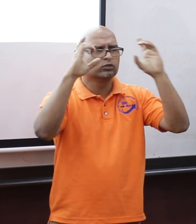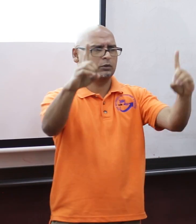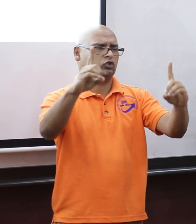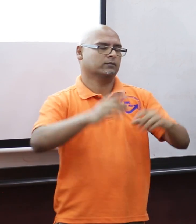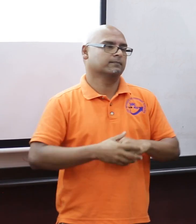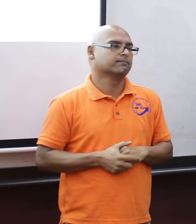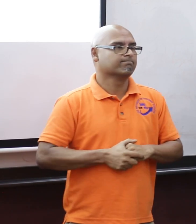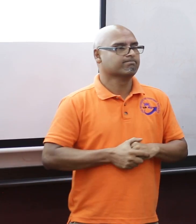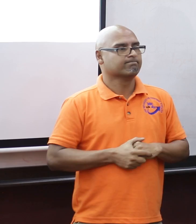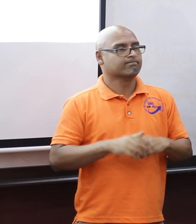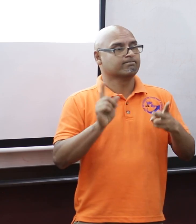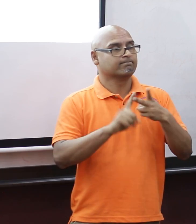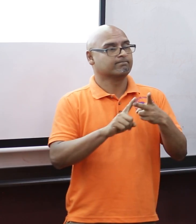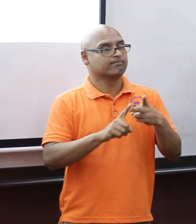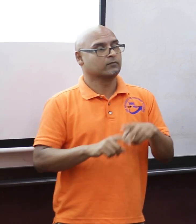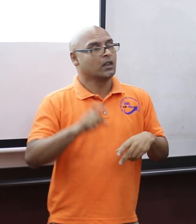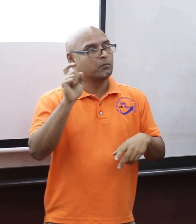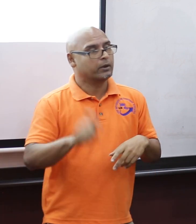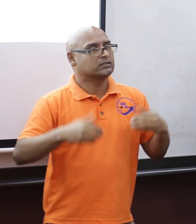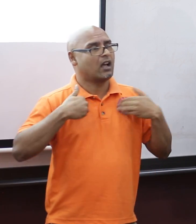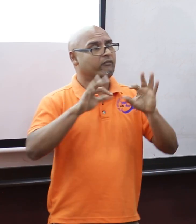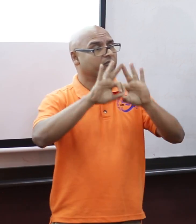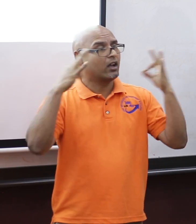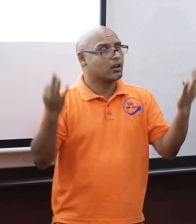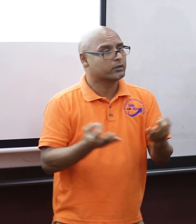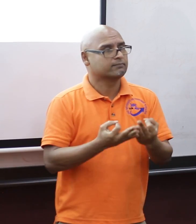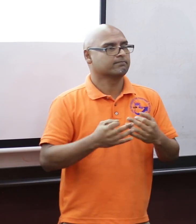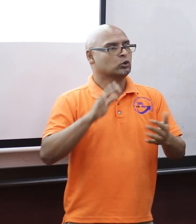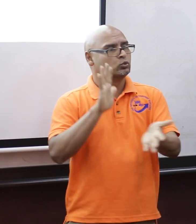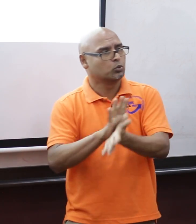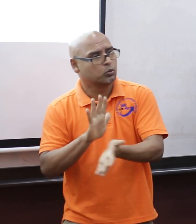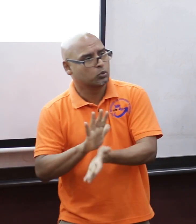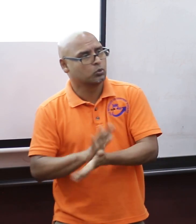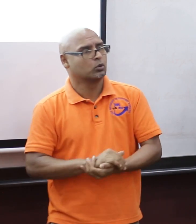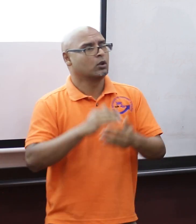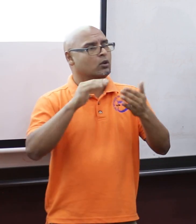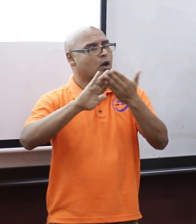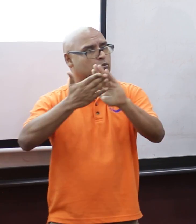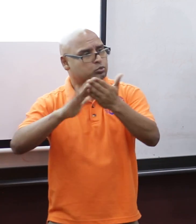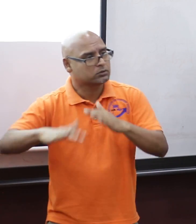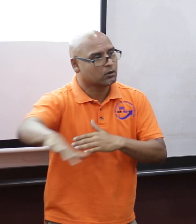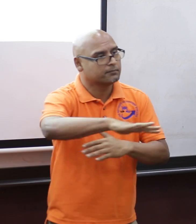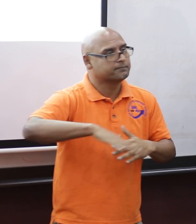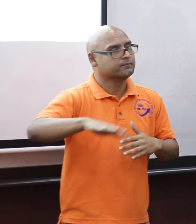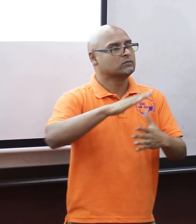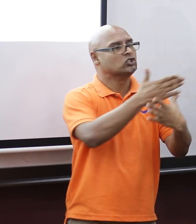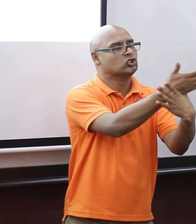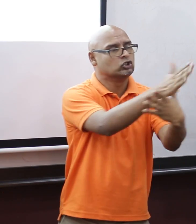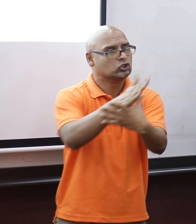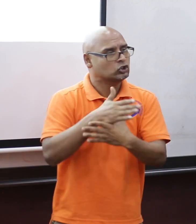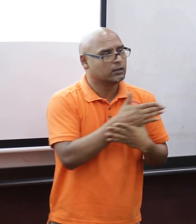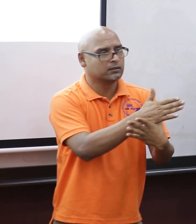school, and community dynamics. The family provides information to the school about their child because they know who their child